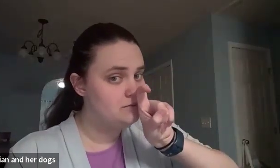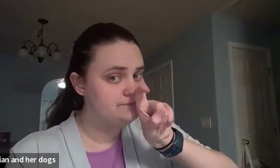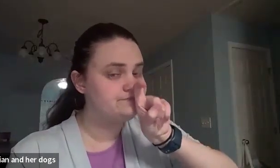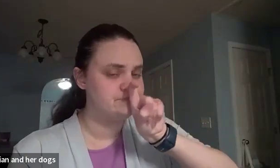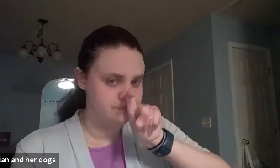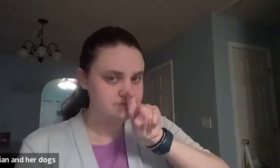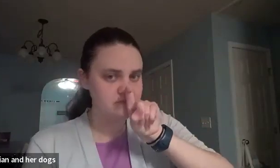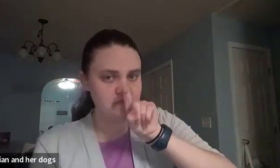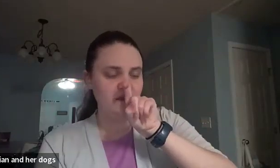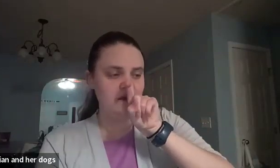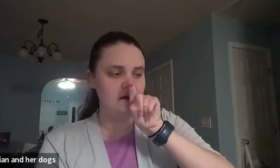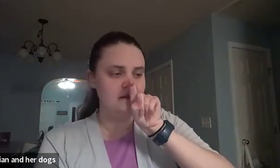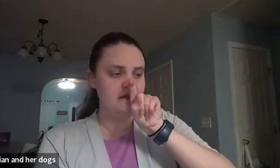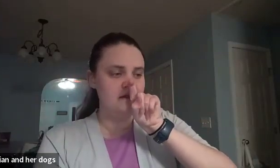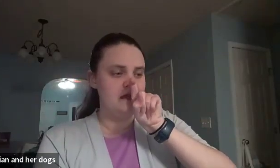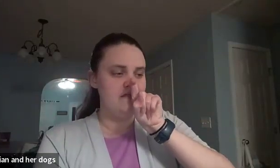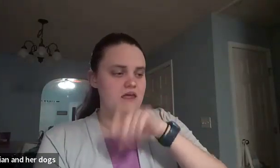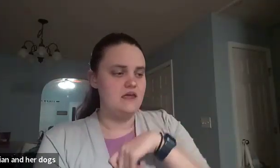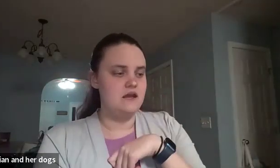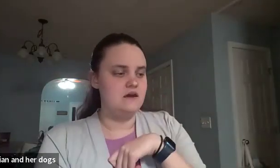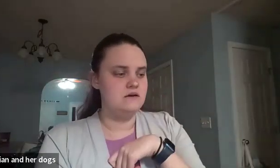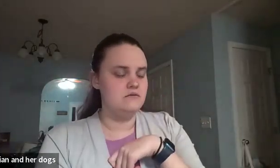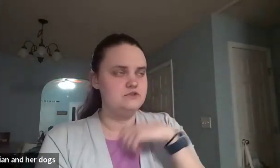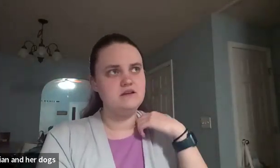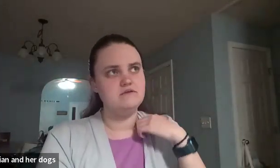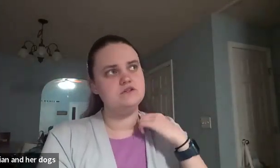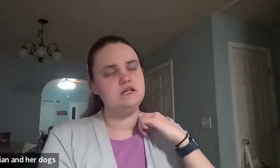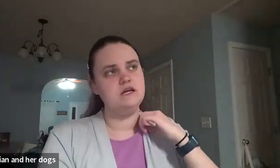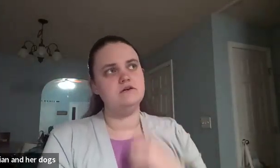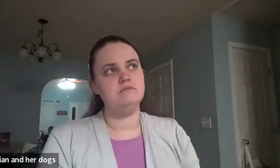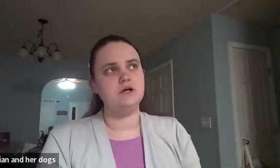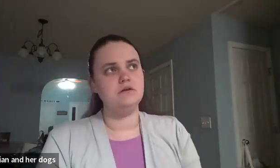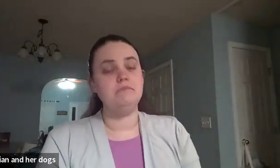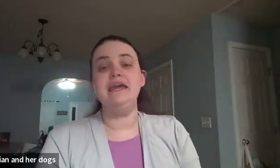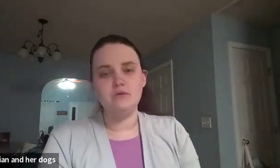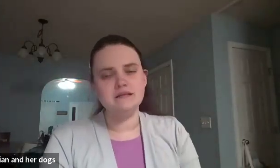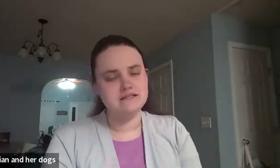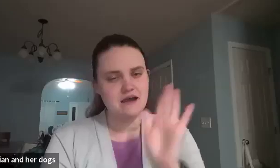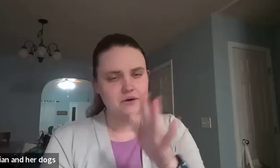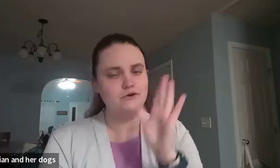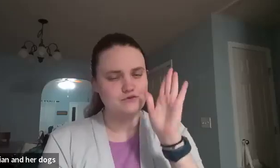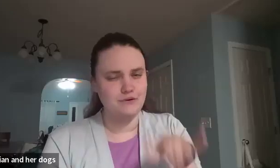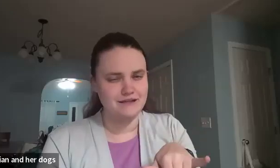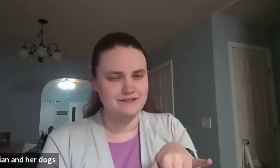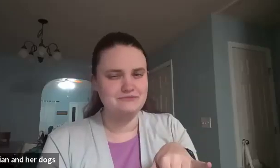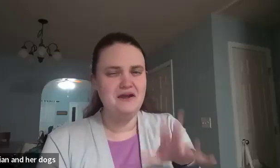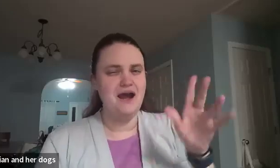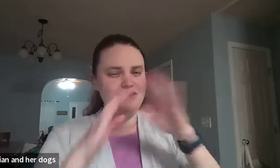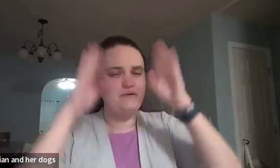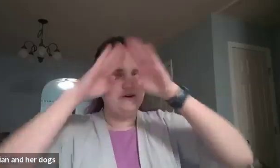eagle. Um, and then I'm trying to think if there's any other like penguin does have one, which we will get to. I'm going